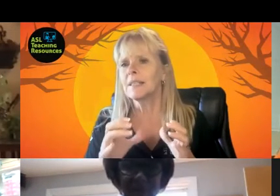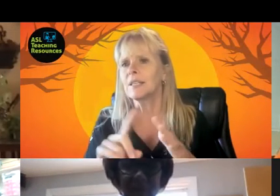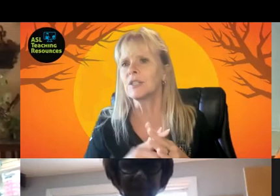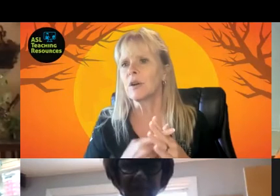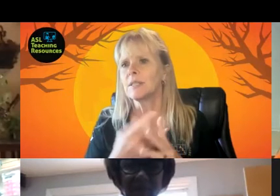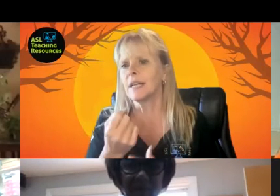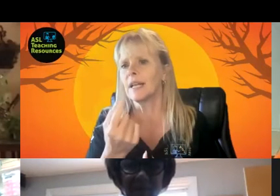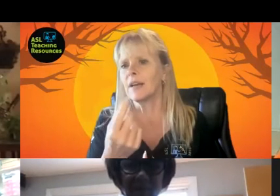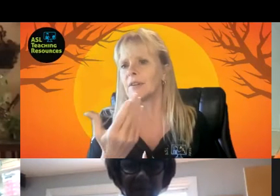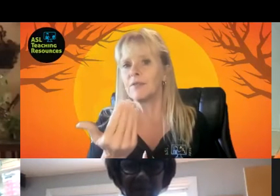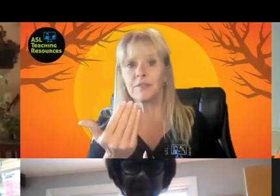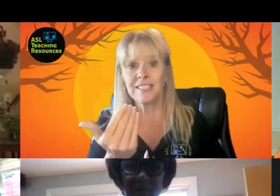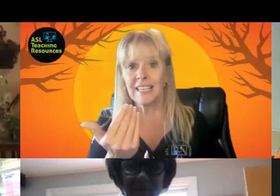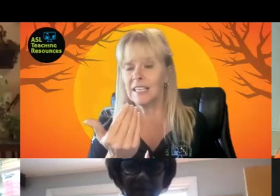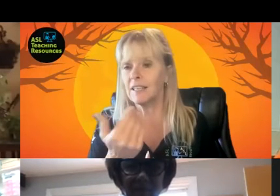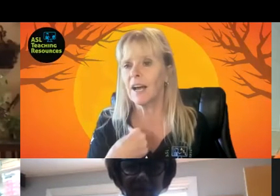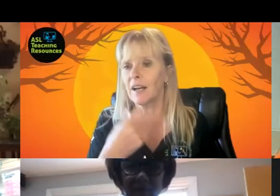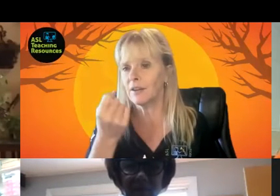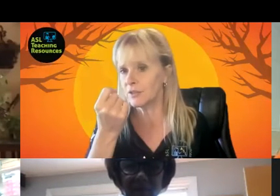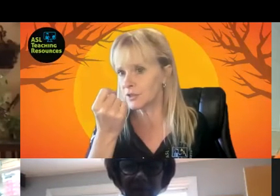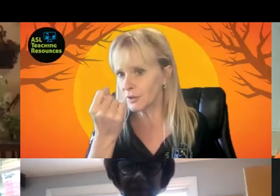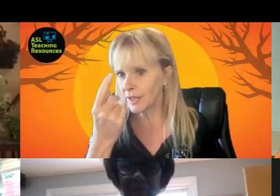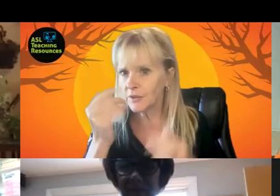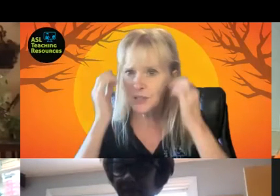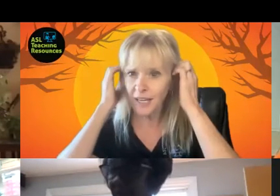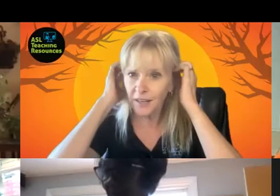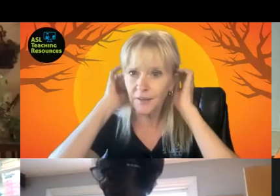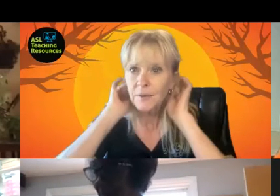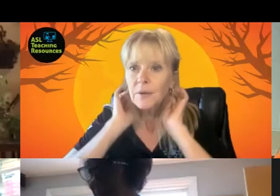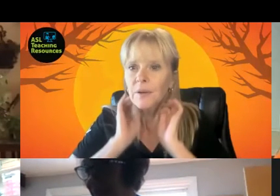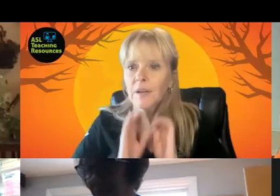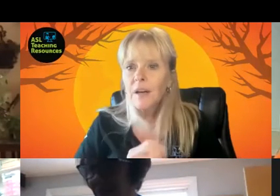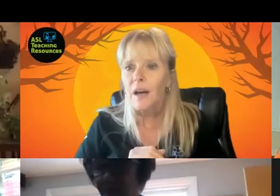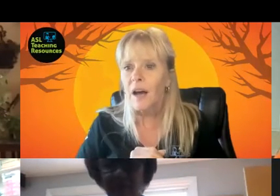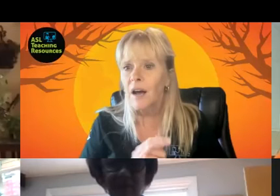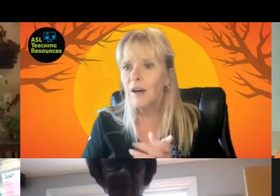a class that starts at 11:15. I certainly understand.